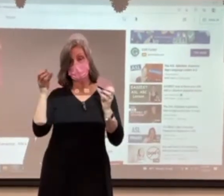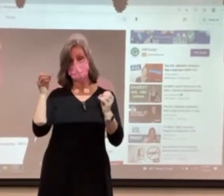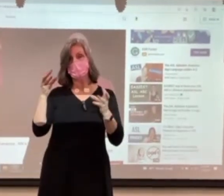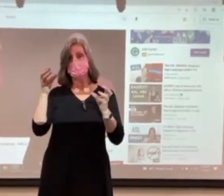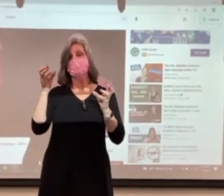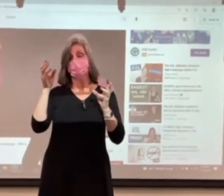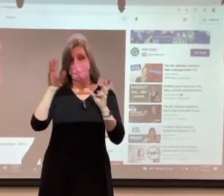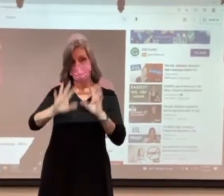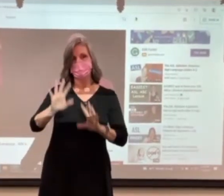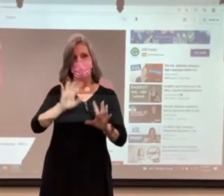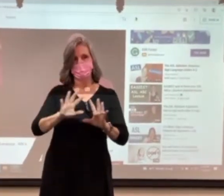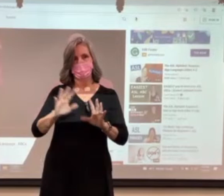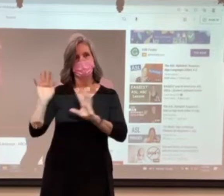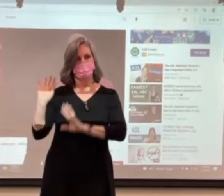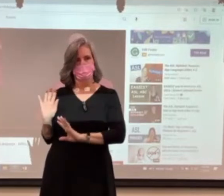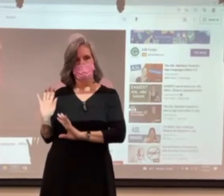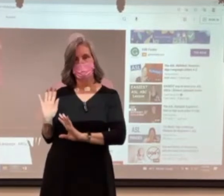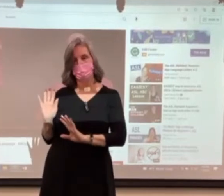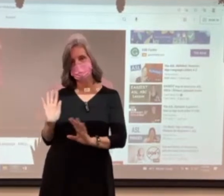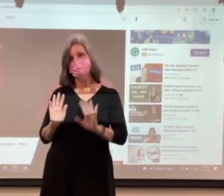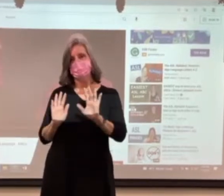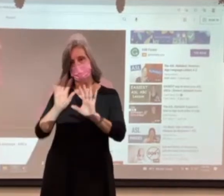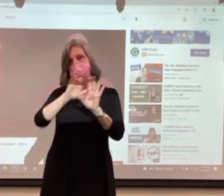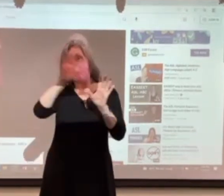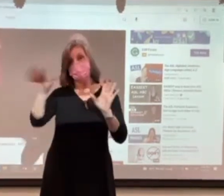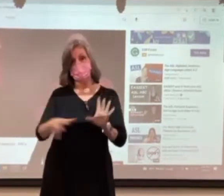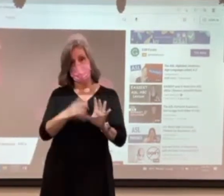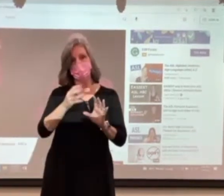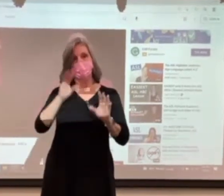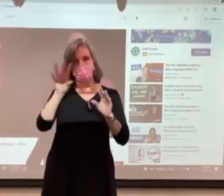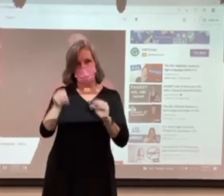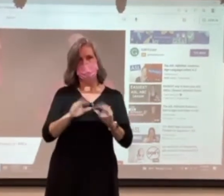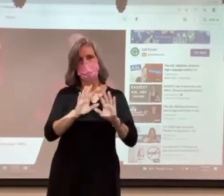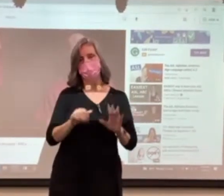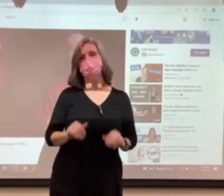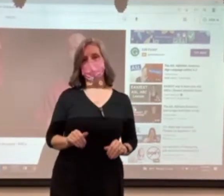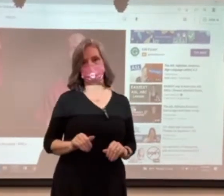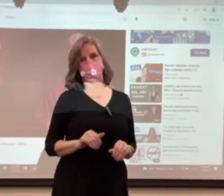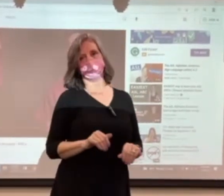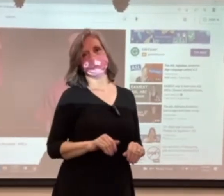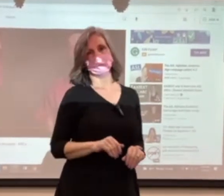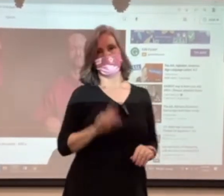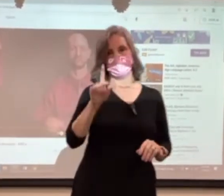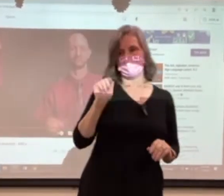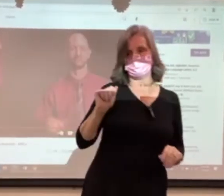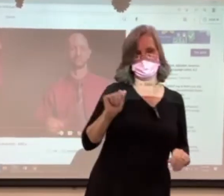you that vocabulary with the PowerPoint. So at the end of that, you can ask any other additional questions. I hope I answered